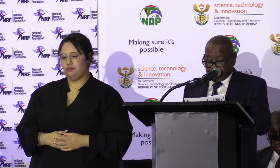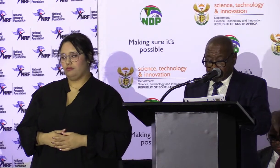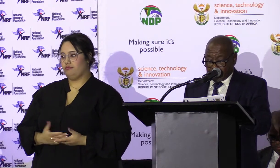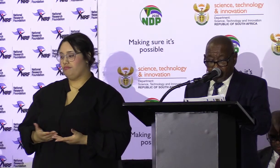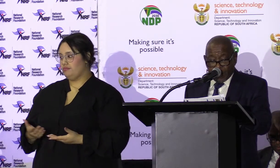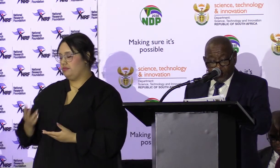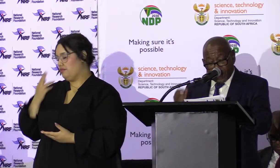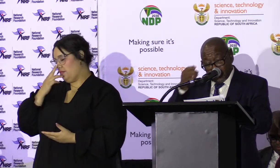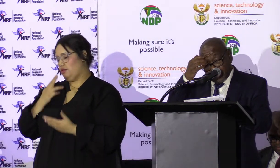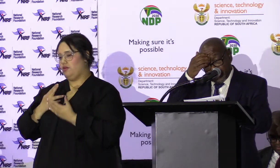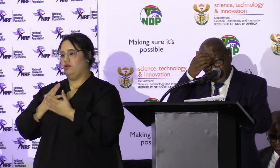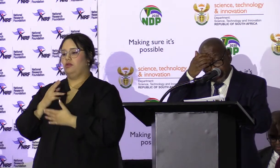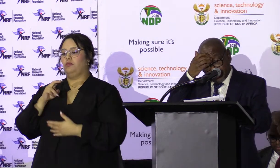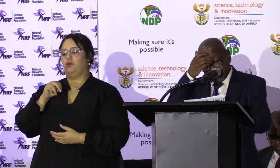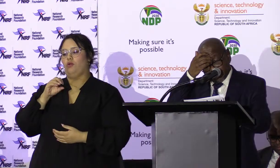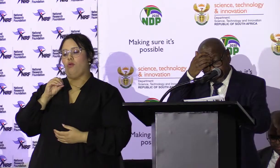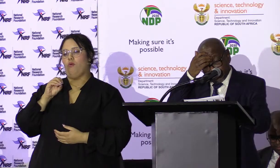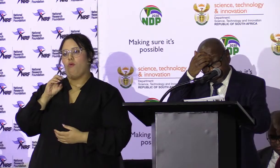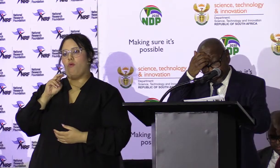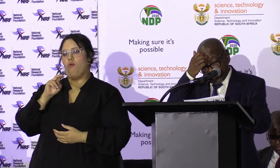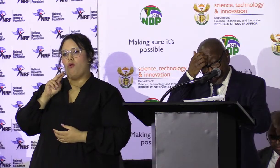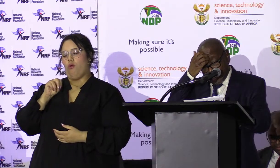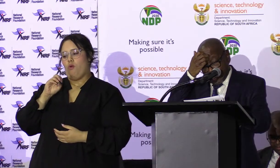Honorable Nomalungelo Gina.